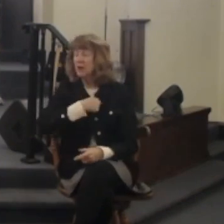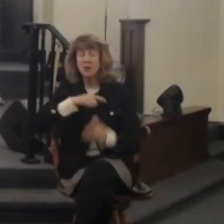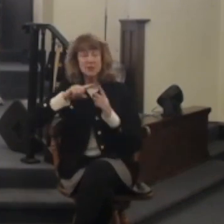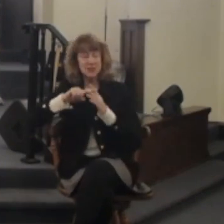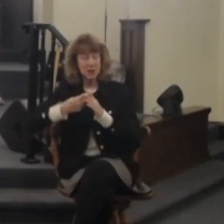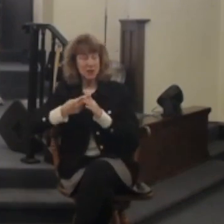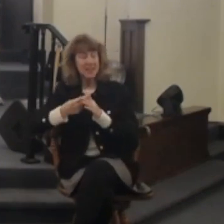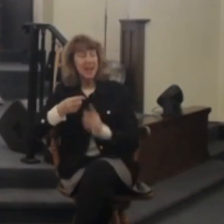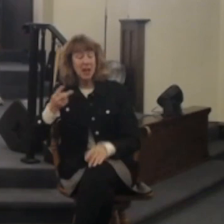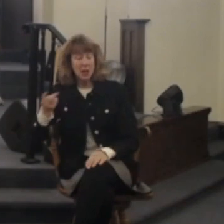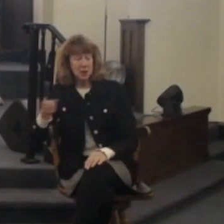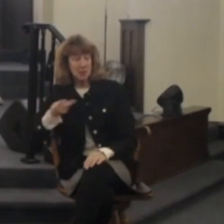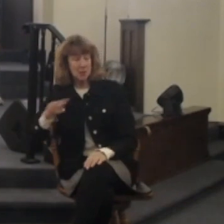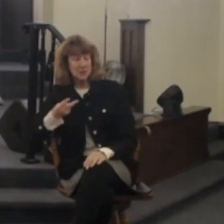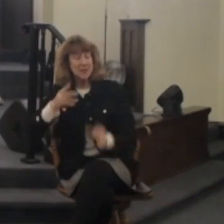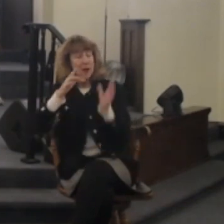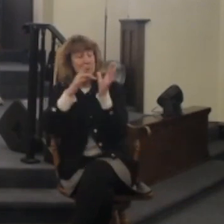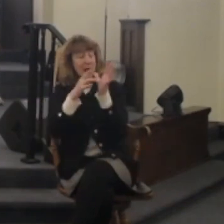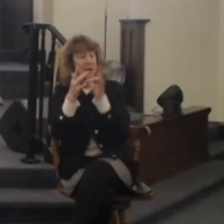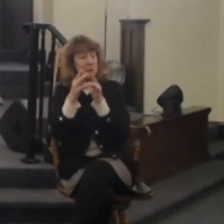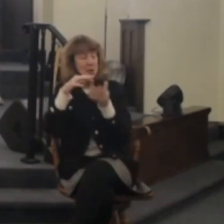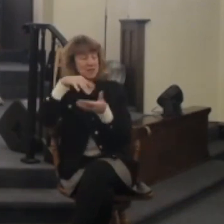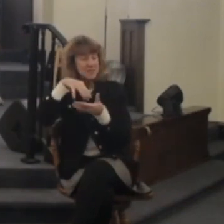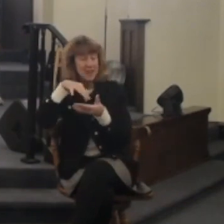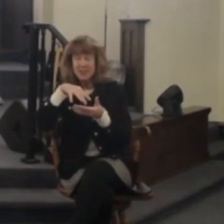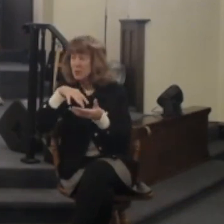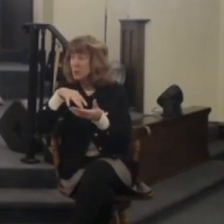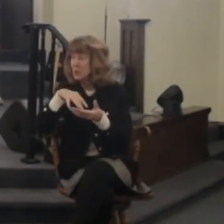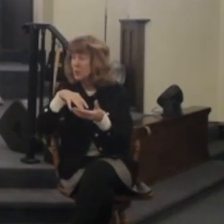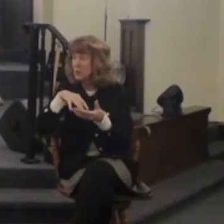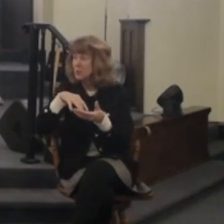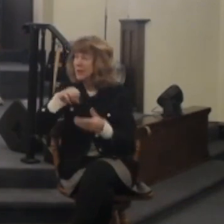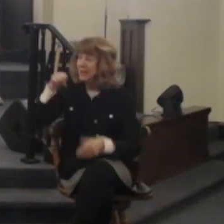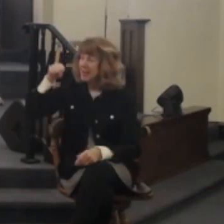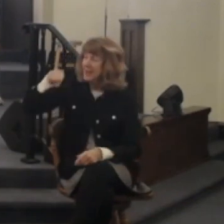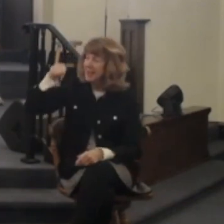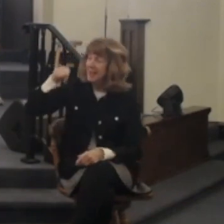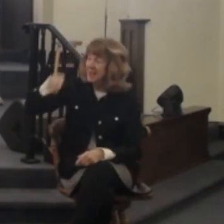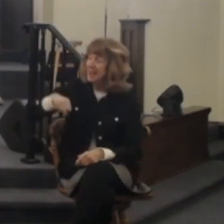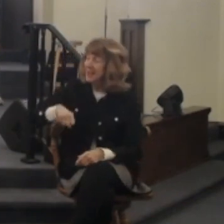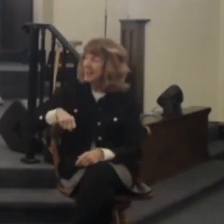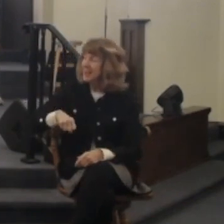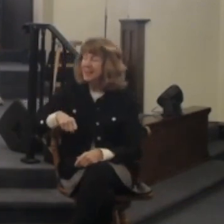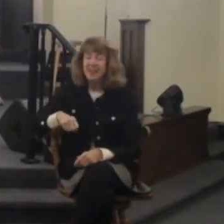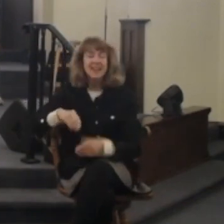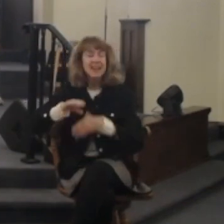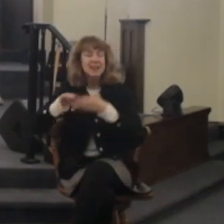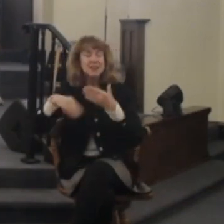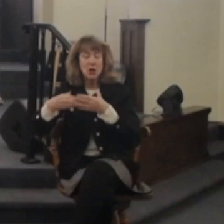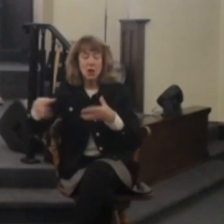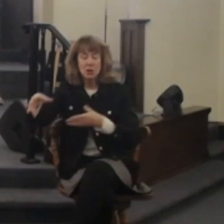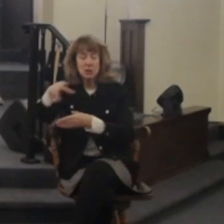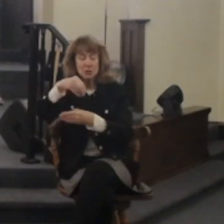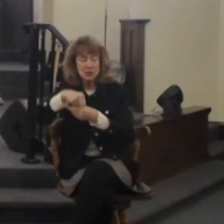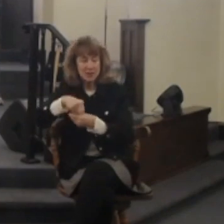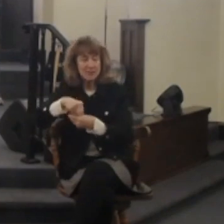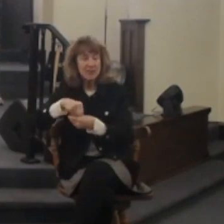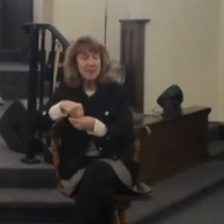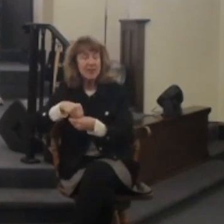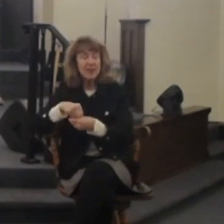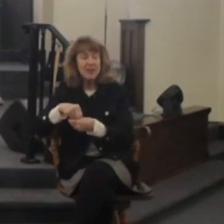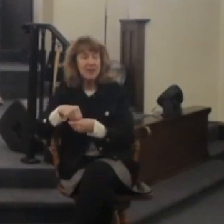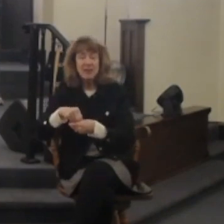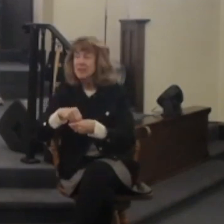a couples Bible study. Woo. So it is a all-inclusive, non-exclusive